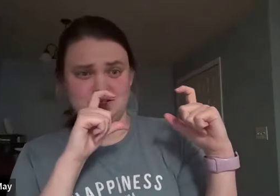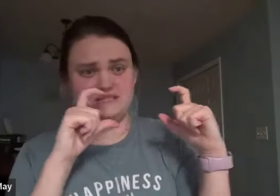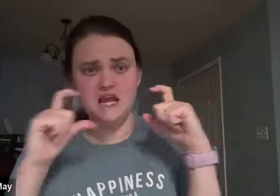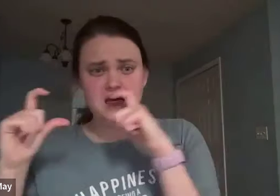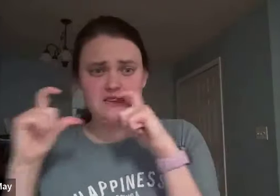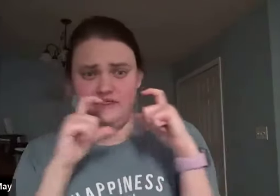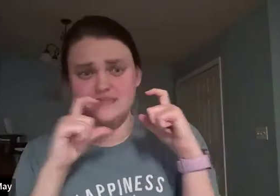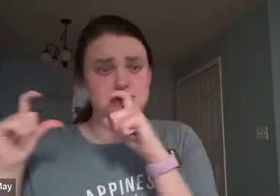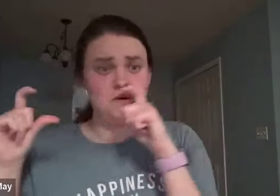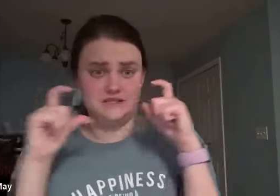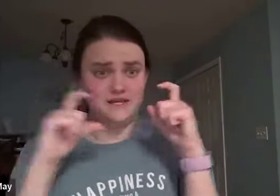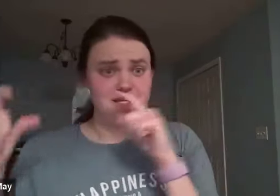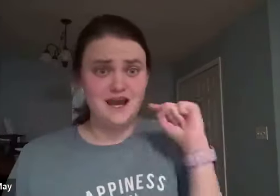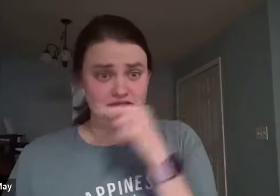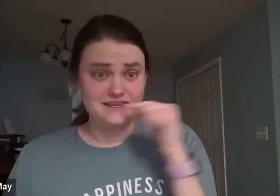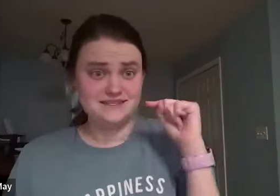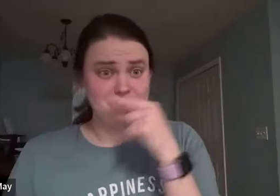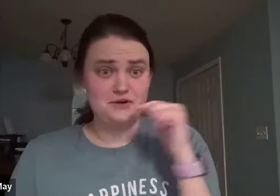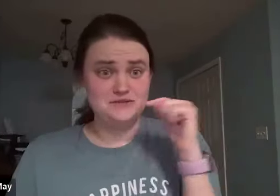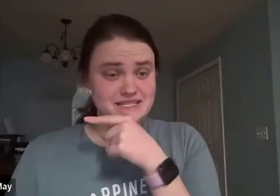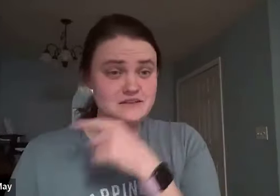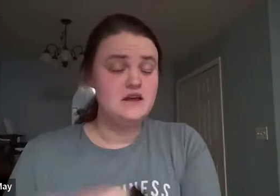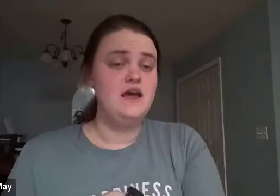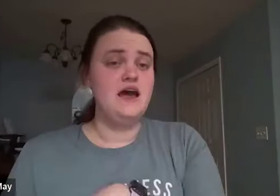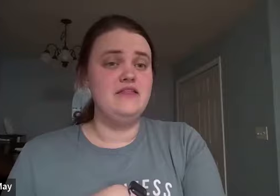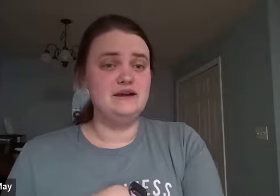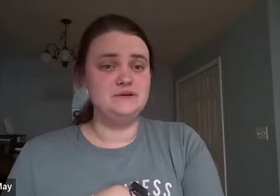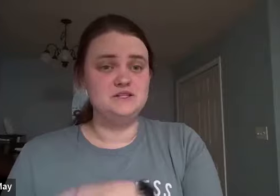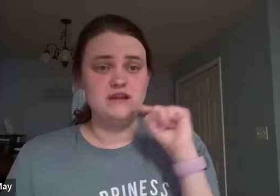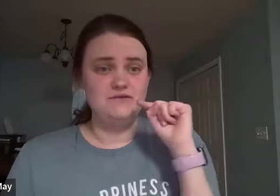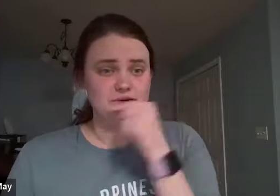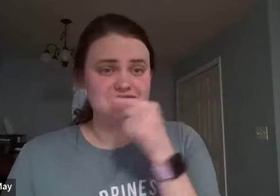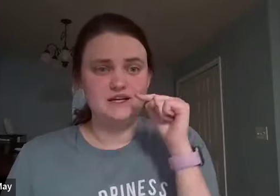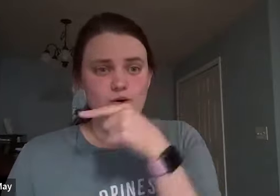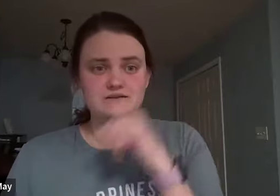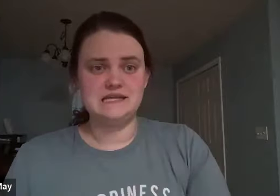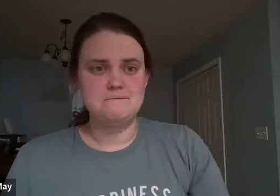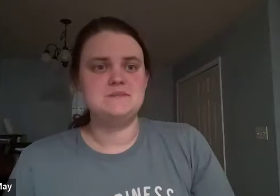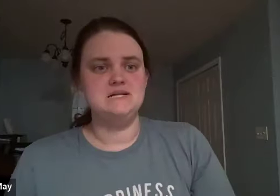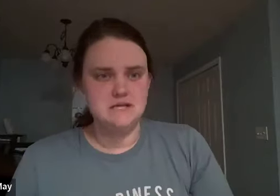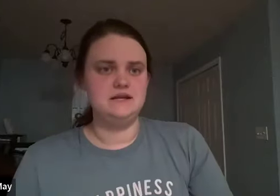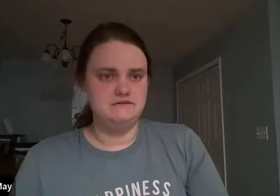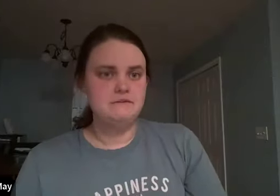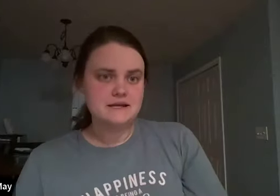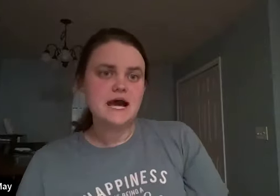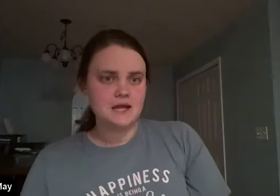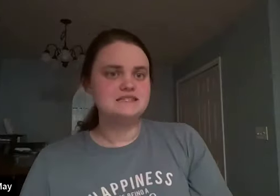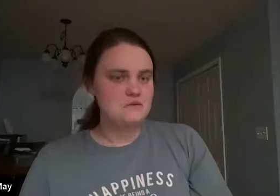was like, this is corn to me, not this. I'm not brushing my teeth. And then I went to school and everyone's like corn. I was like, okay, never mind. I lost that one